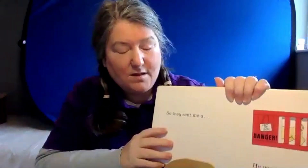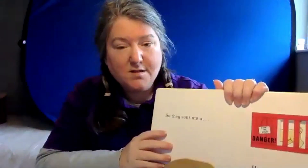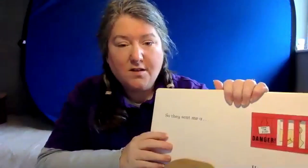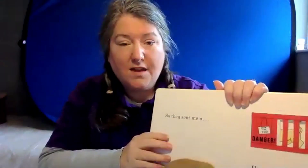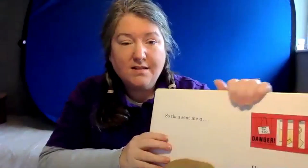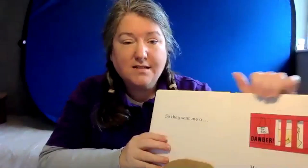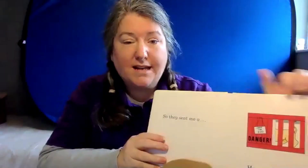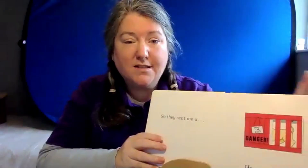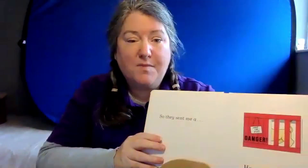So they sent me